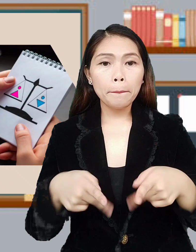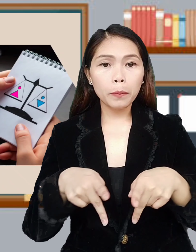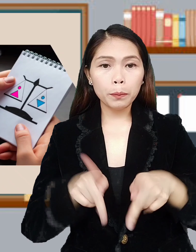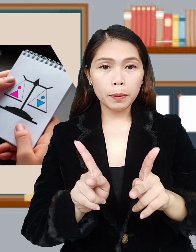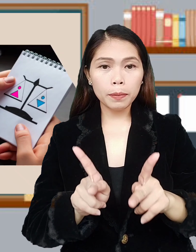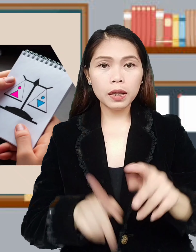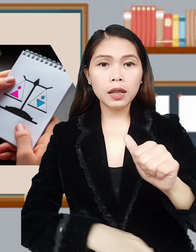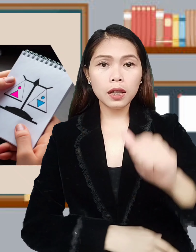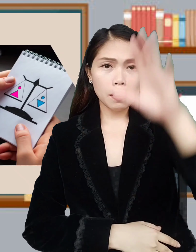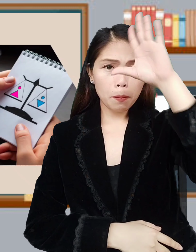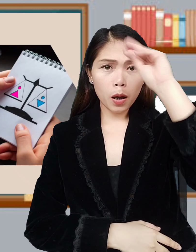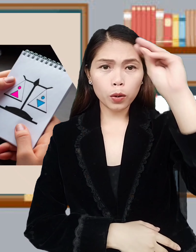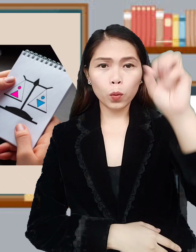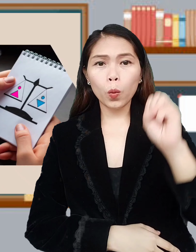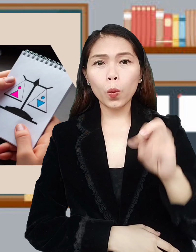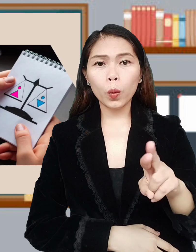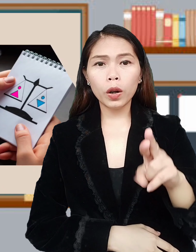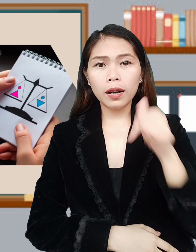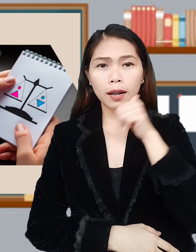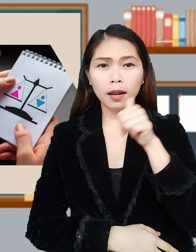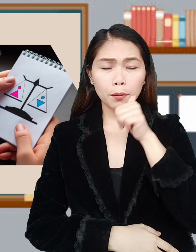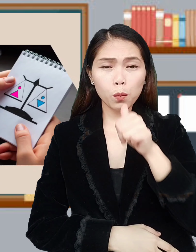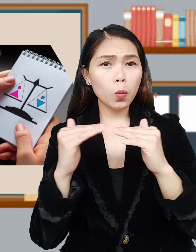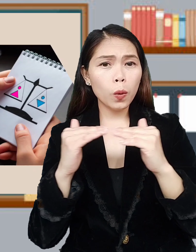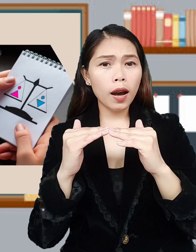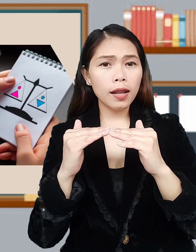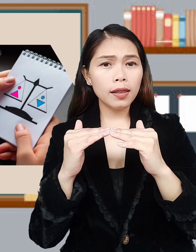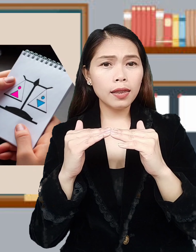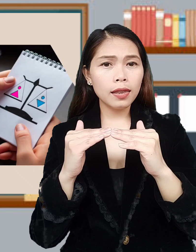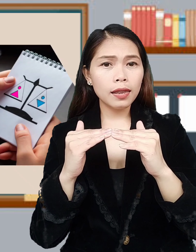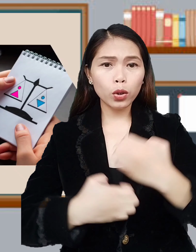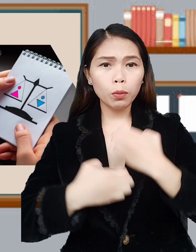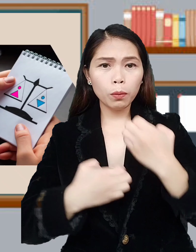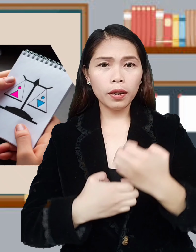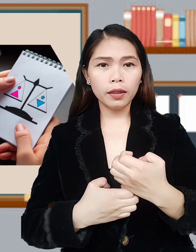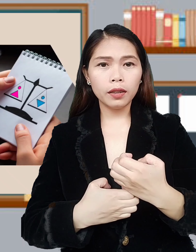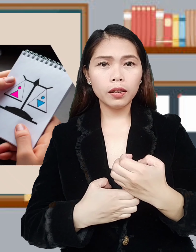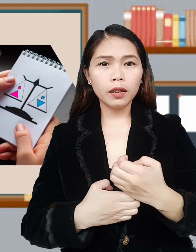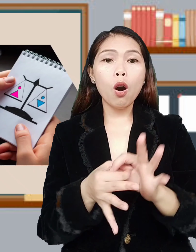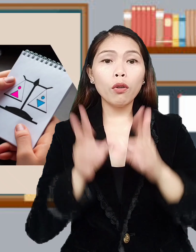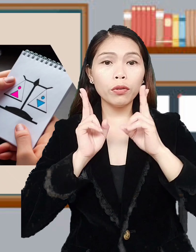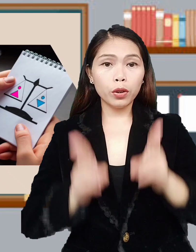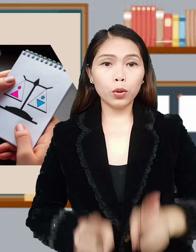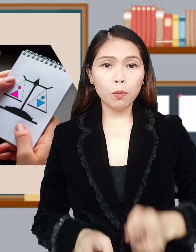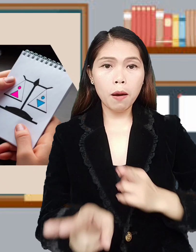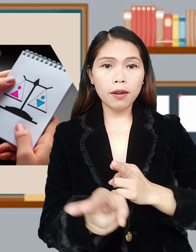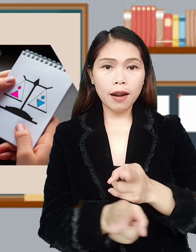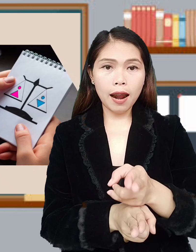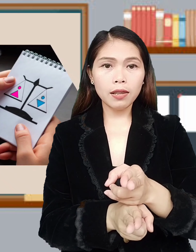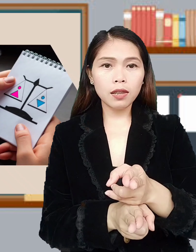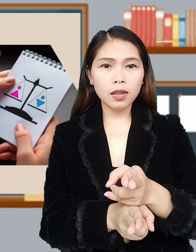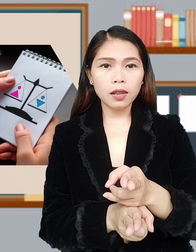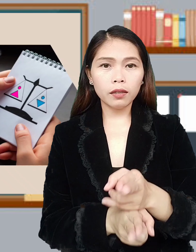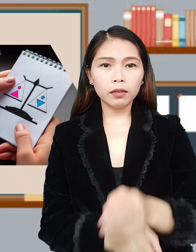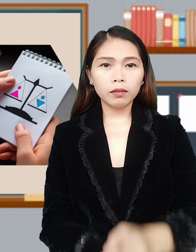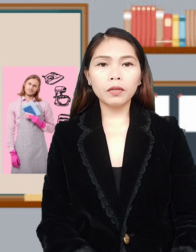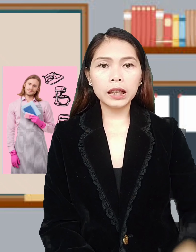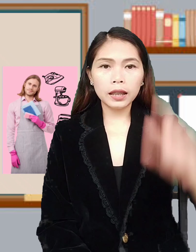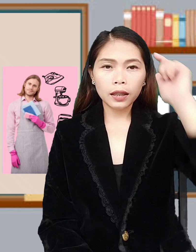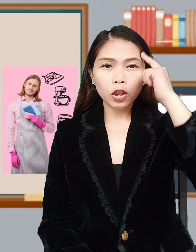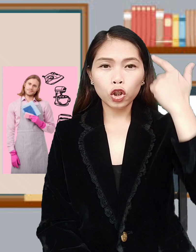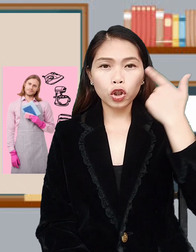Gender equality permit a man's and a woman equal enjoyment of human rights.